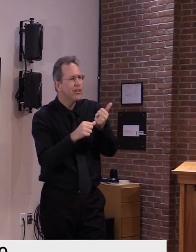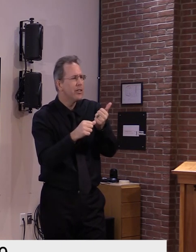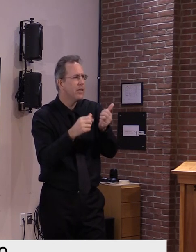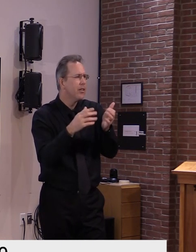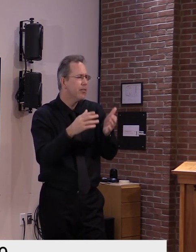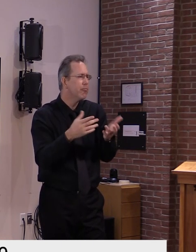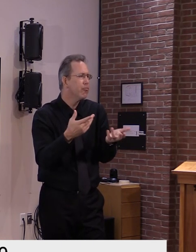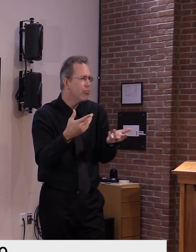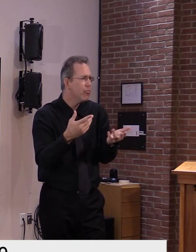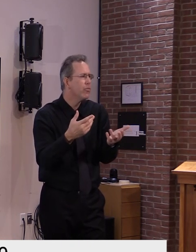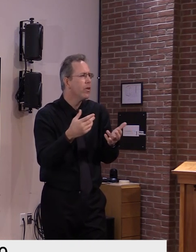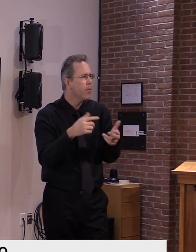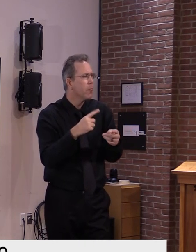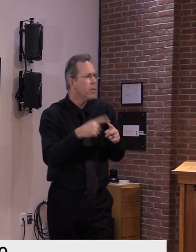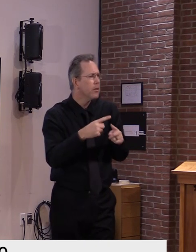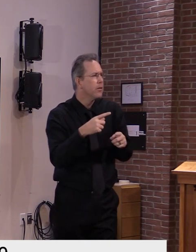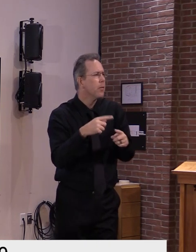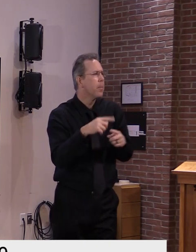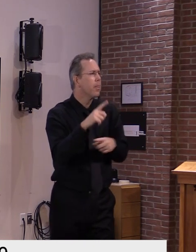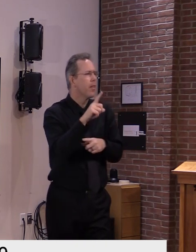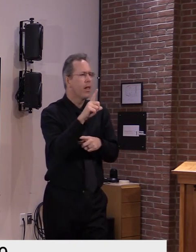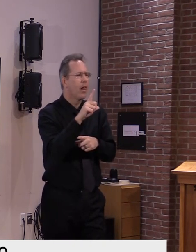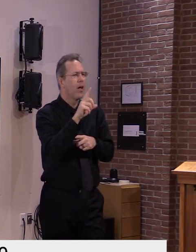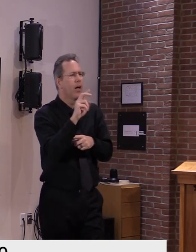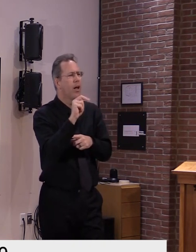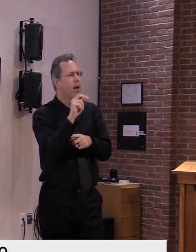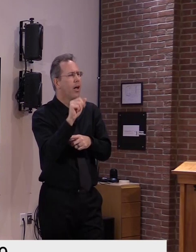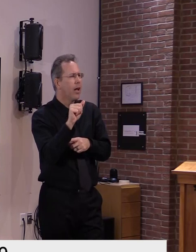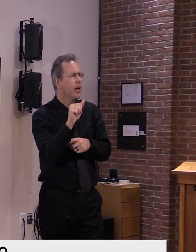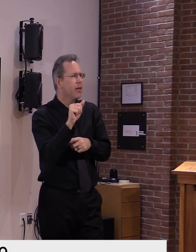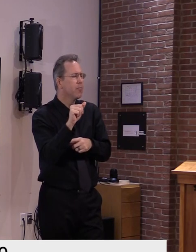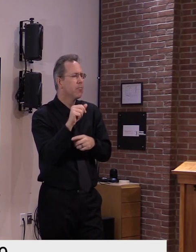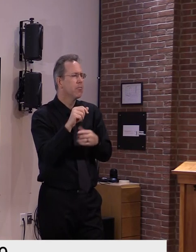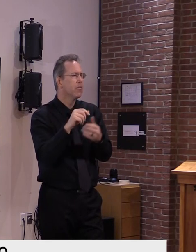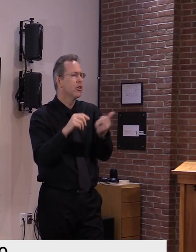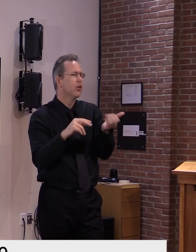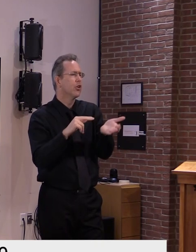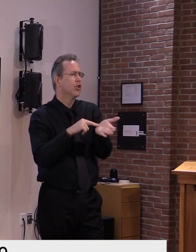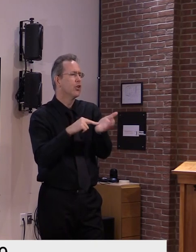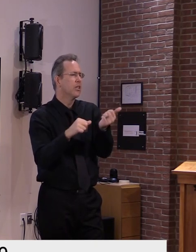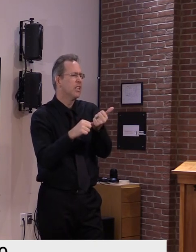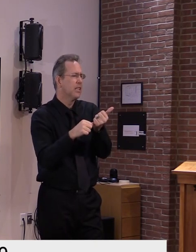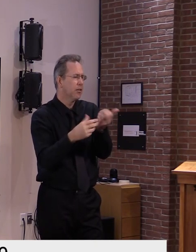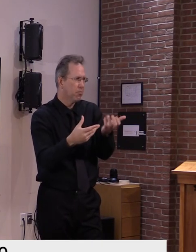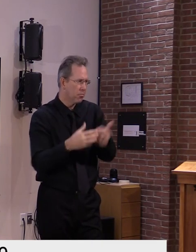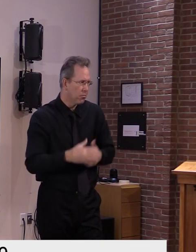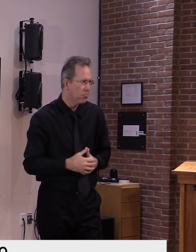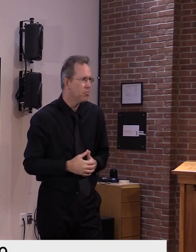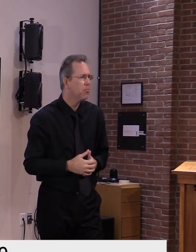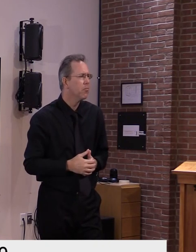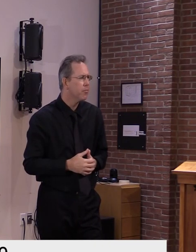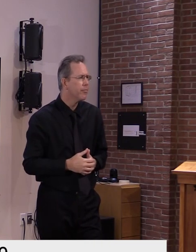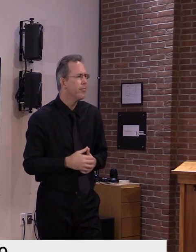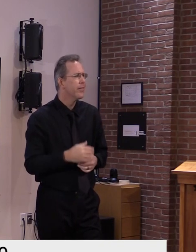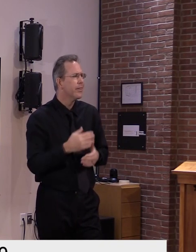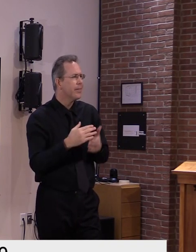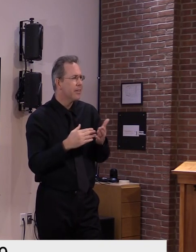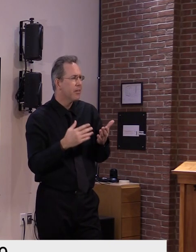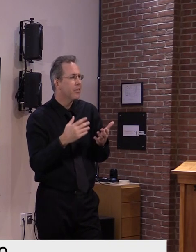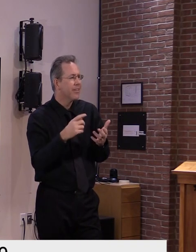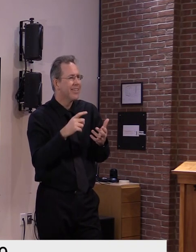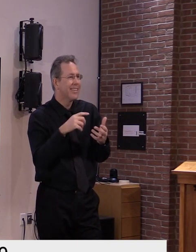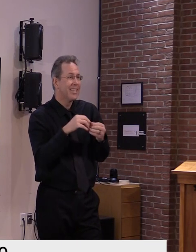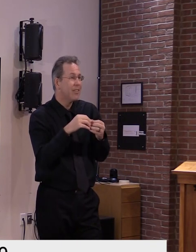licensed nursing assistants. So they would be a combination of those two, depending on what the facility would need.